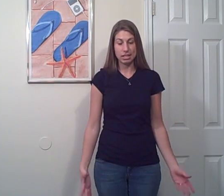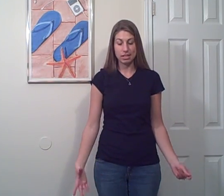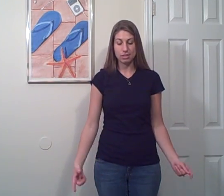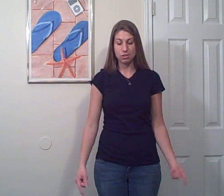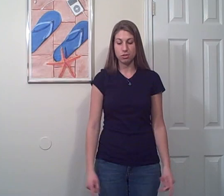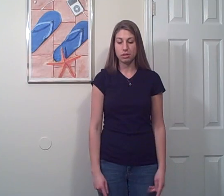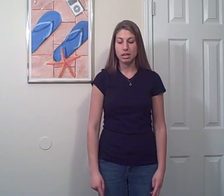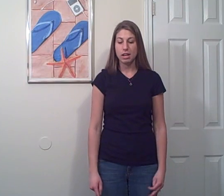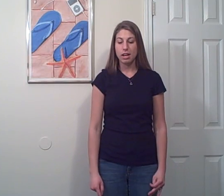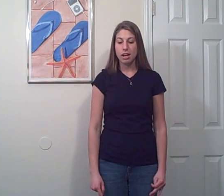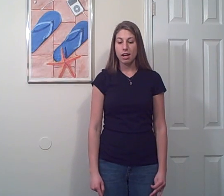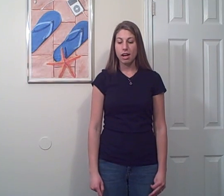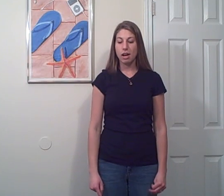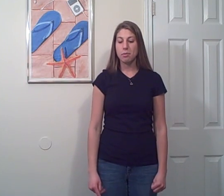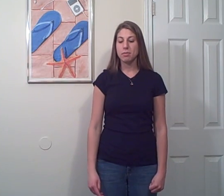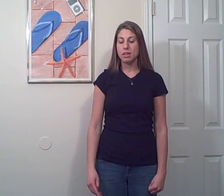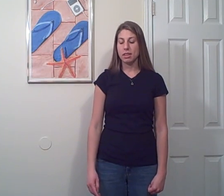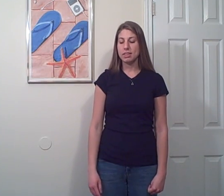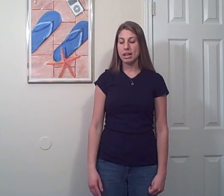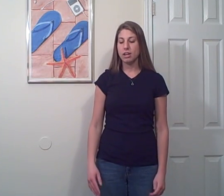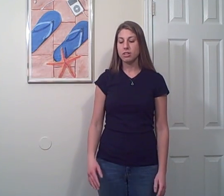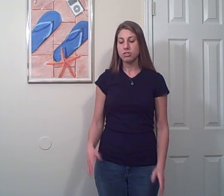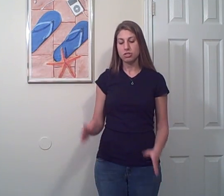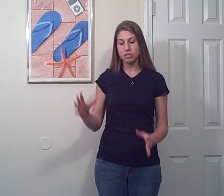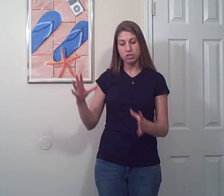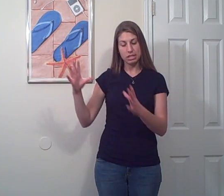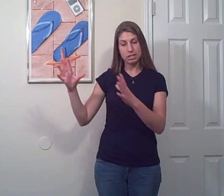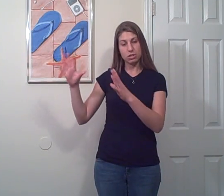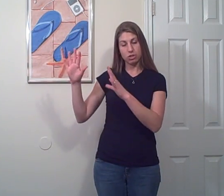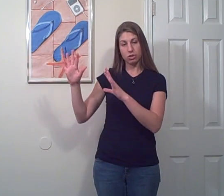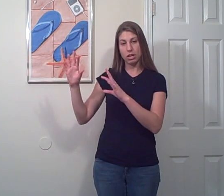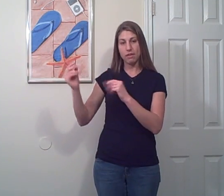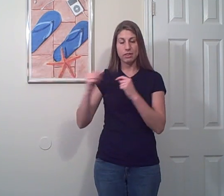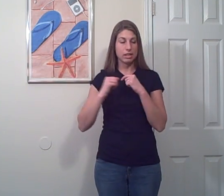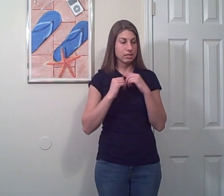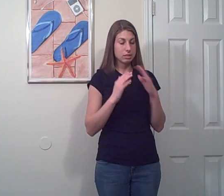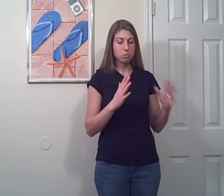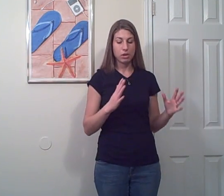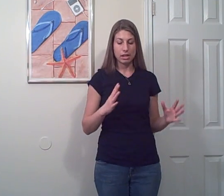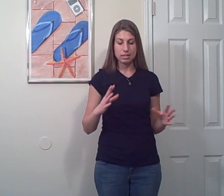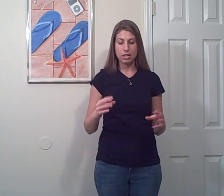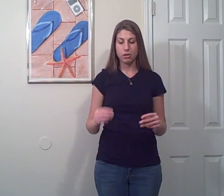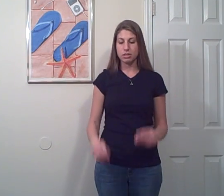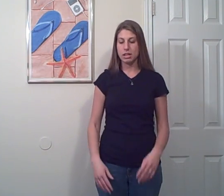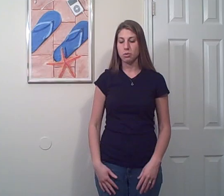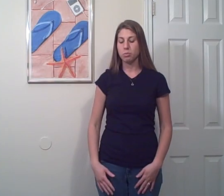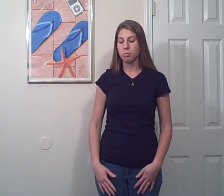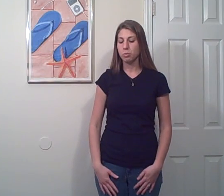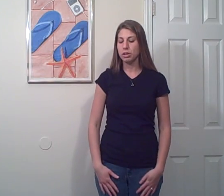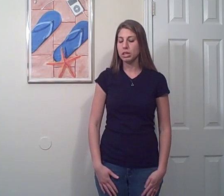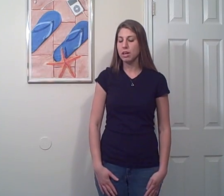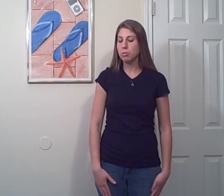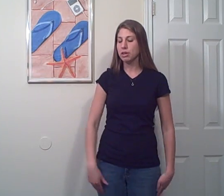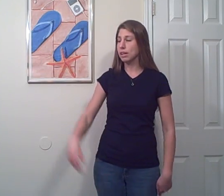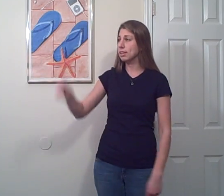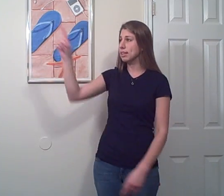translated to. There, Jesus, your love expressed. So you're saying, where your love poured out.